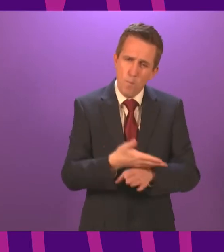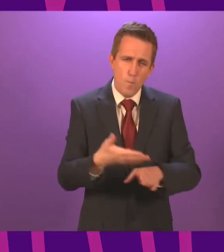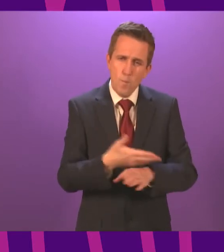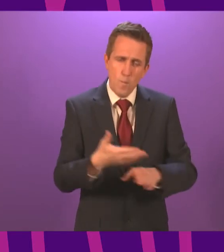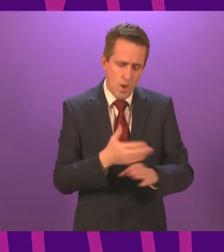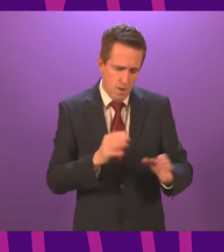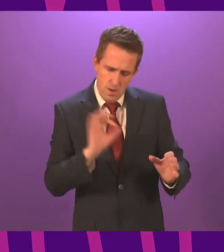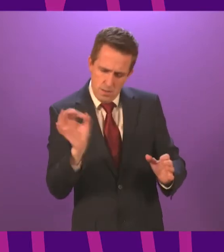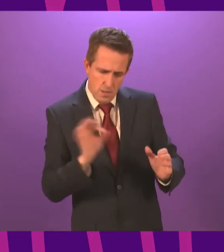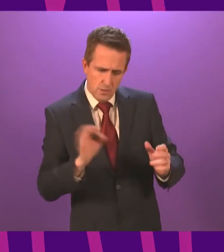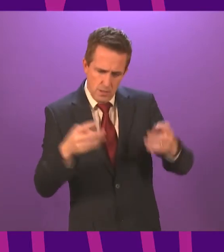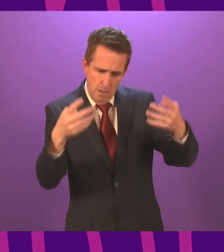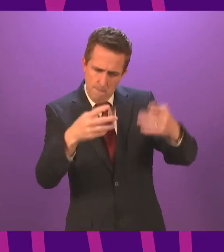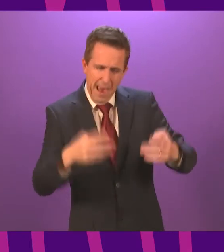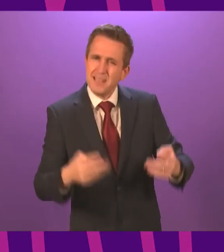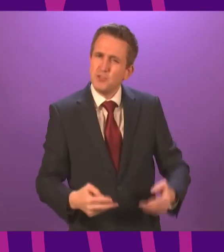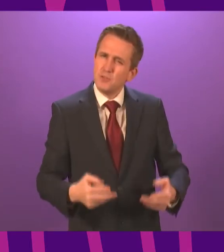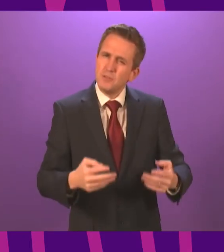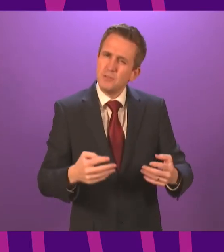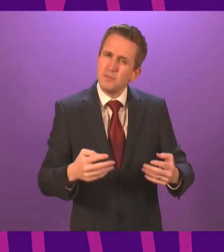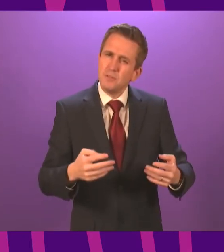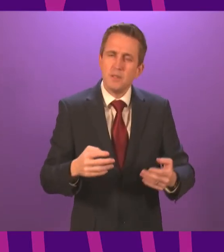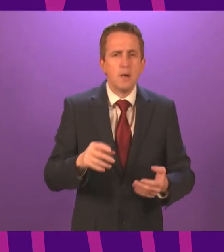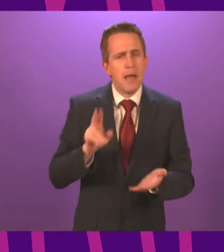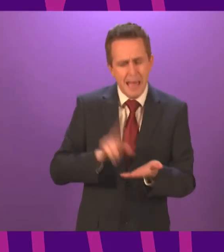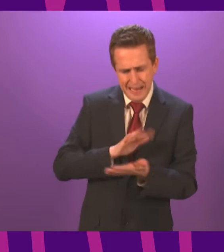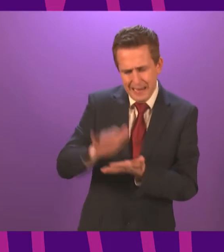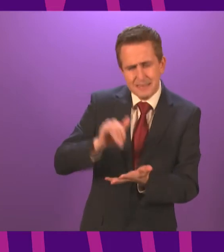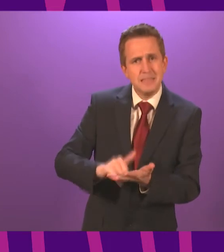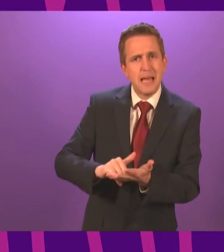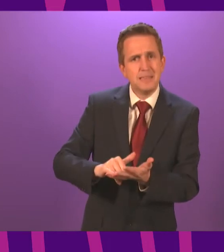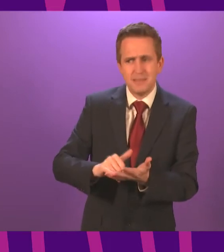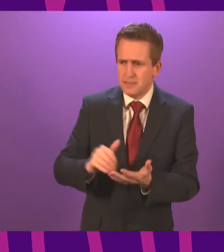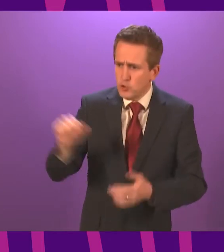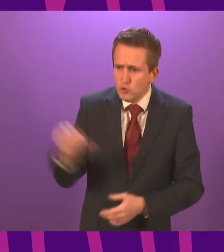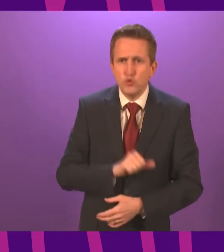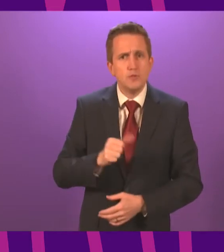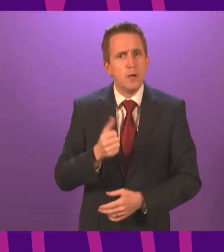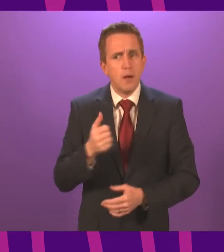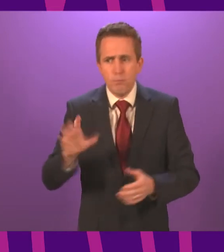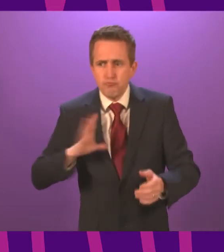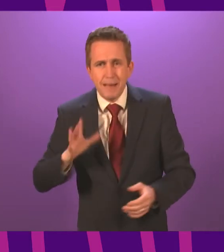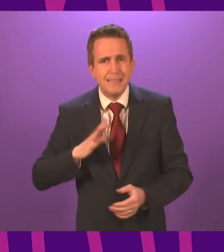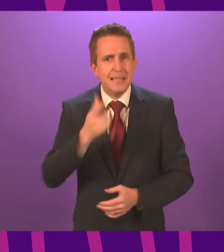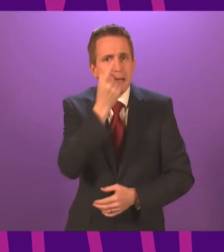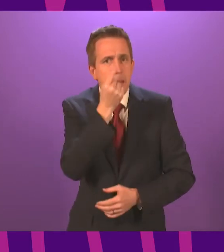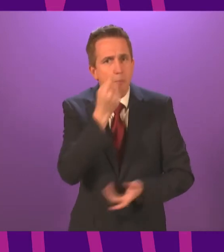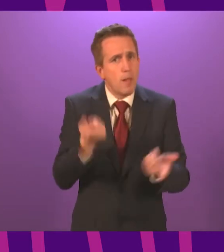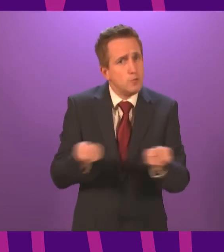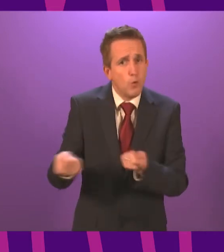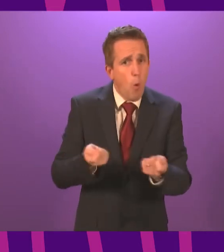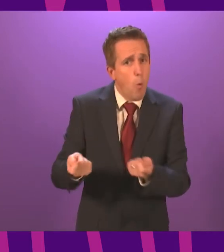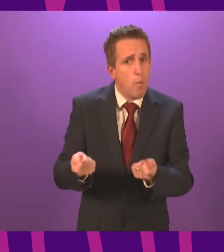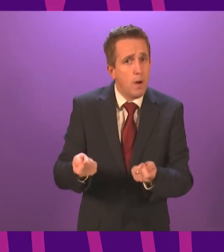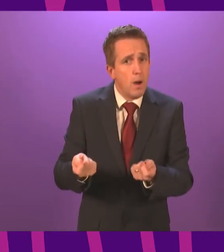in alignment with each other. Why has the NHS not built up the capacity to be able to cope?